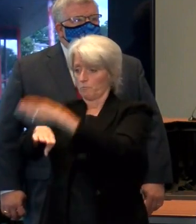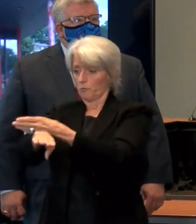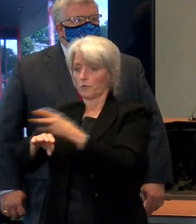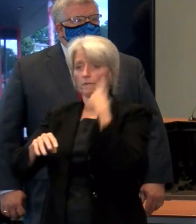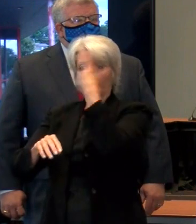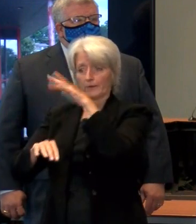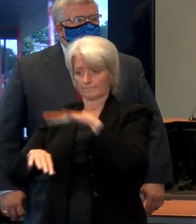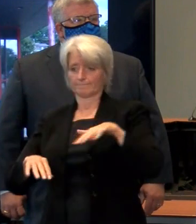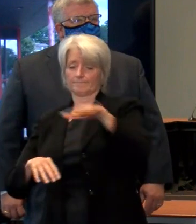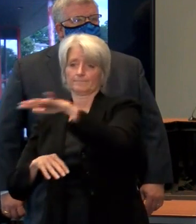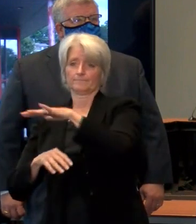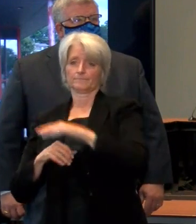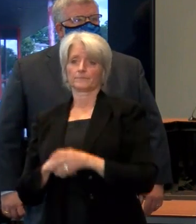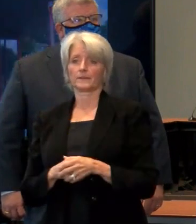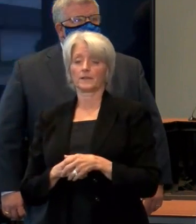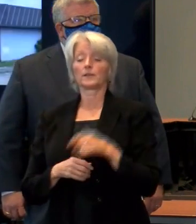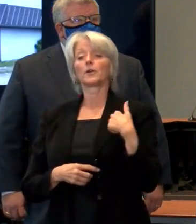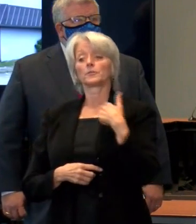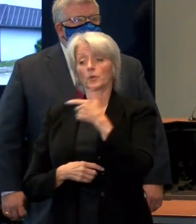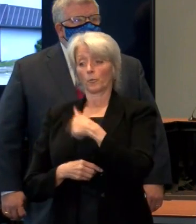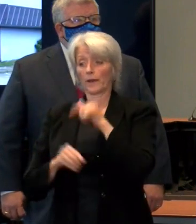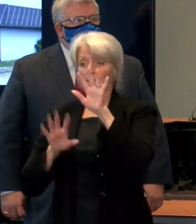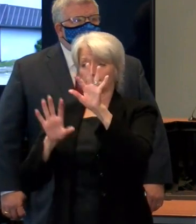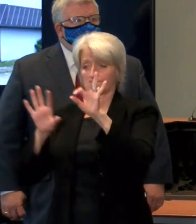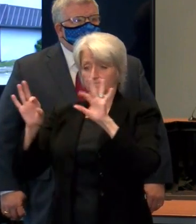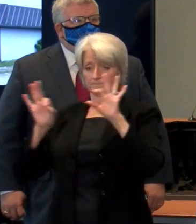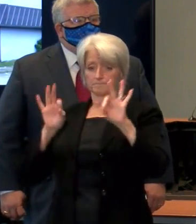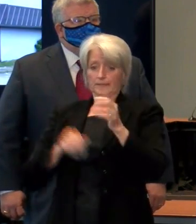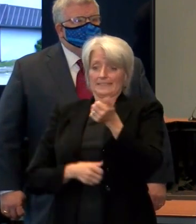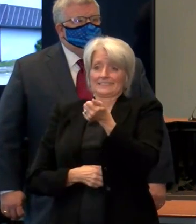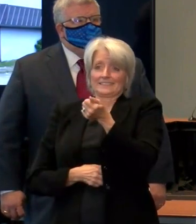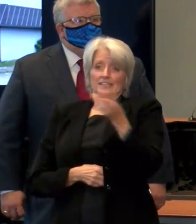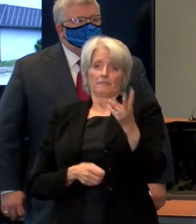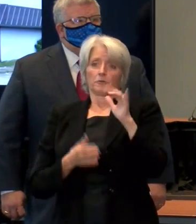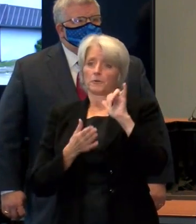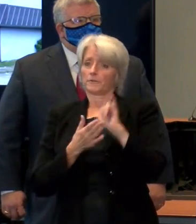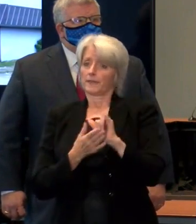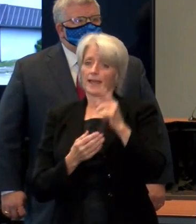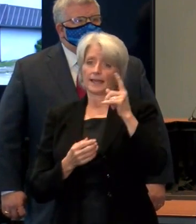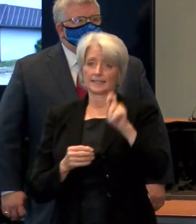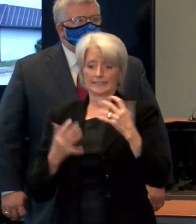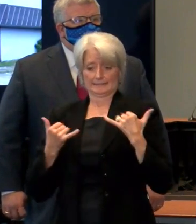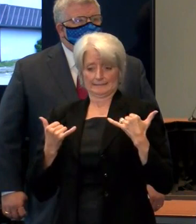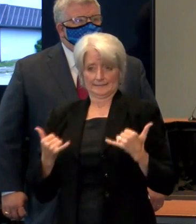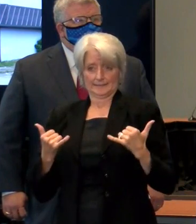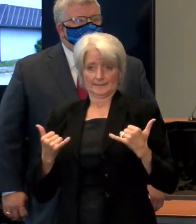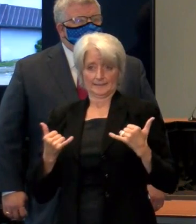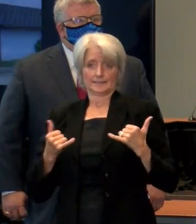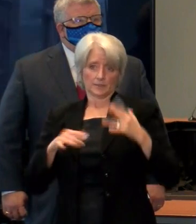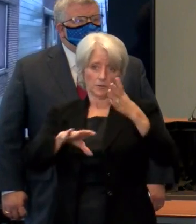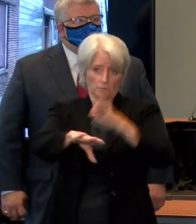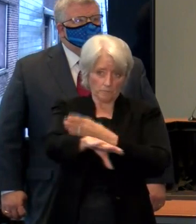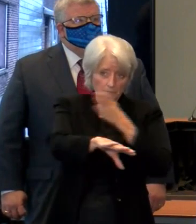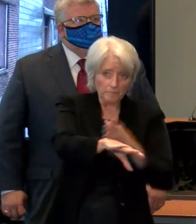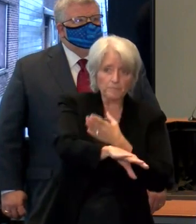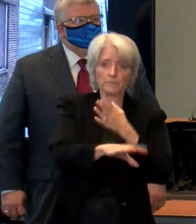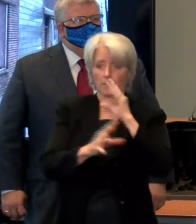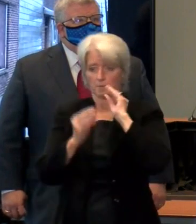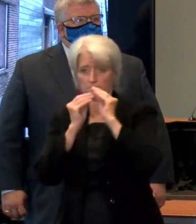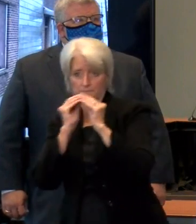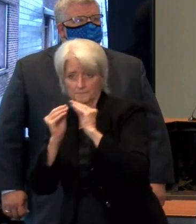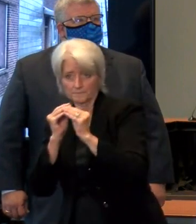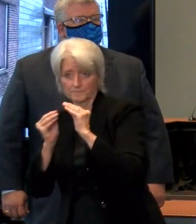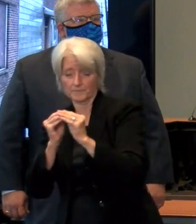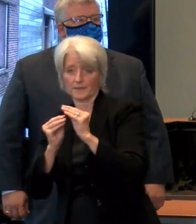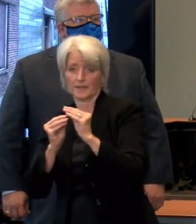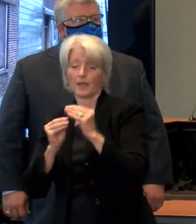those, we chose several that were needed immediate repair or remediation on. And I want to point out